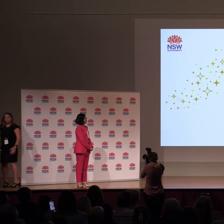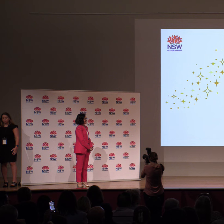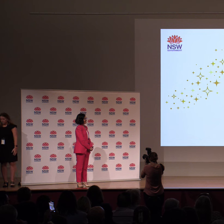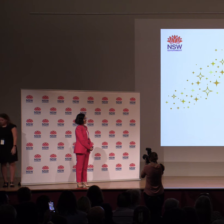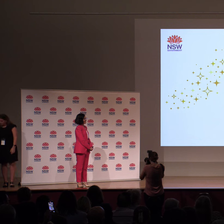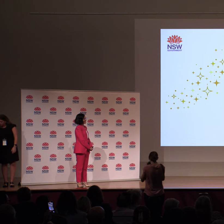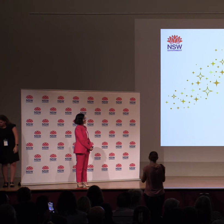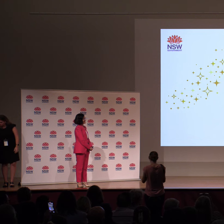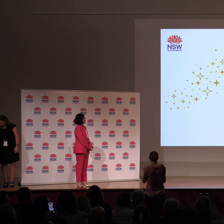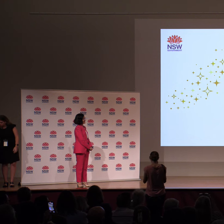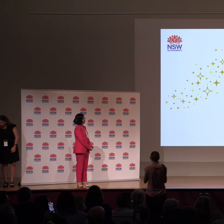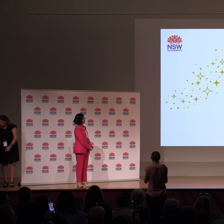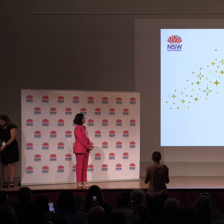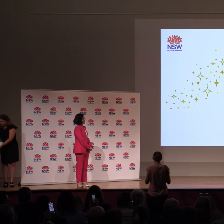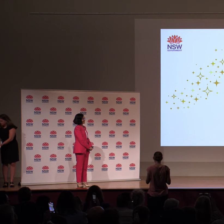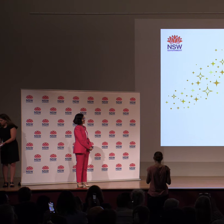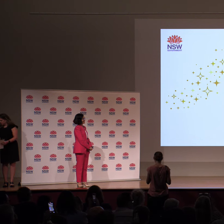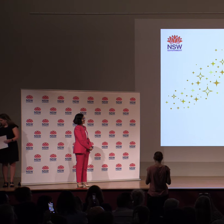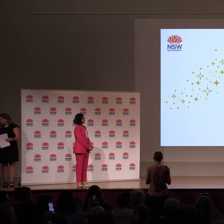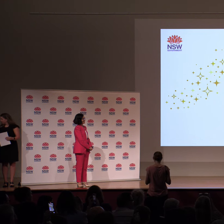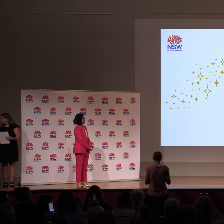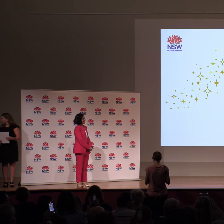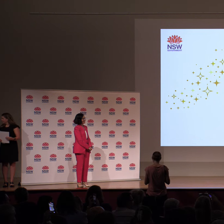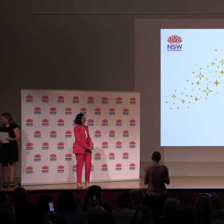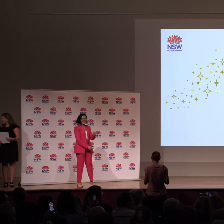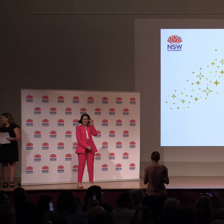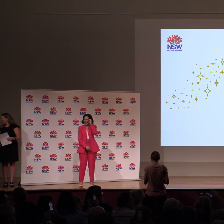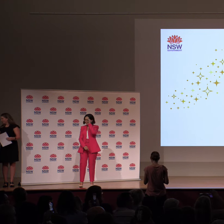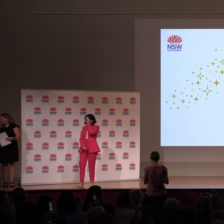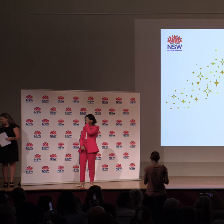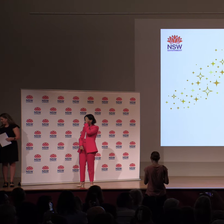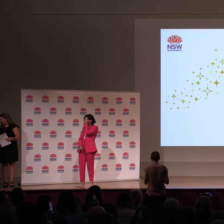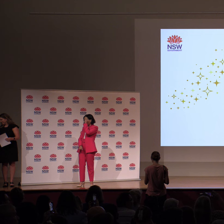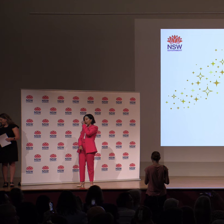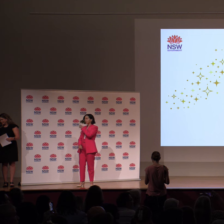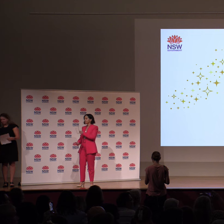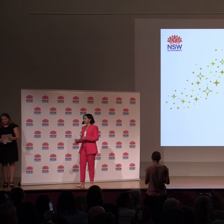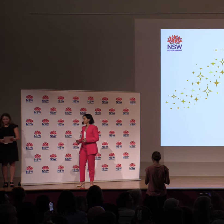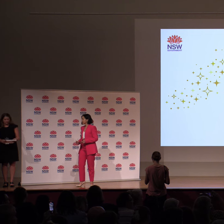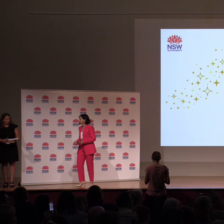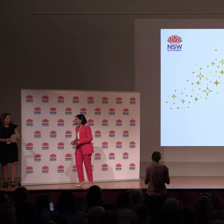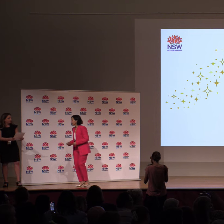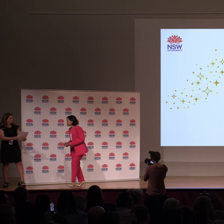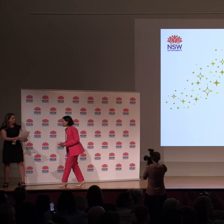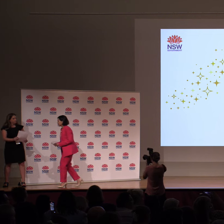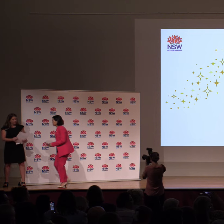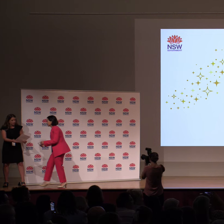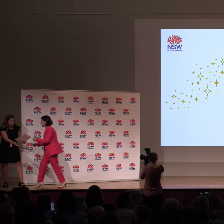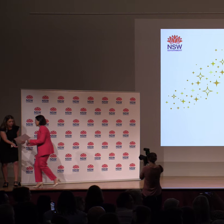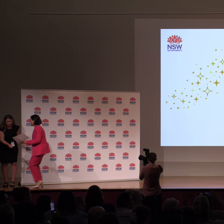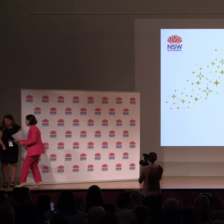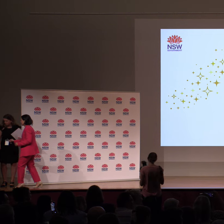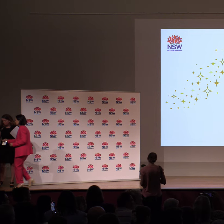let's get into it. We've got 128 students from 136 certificates in first or first